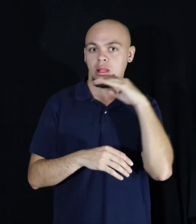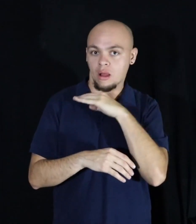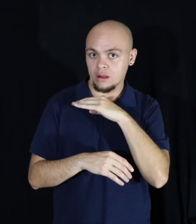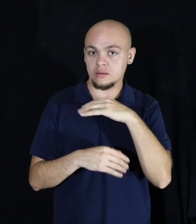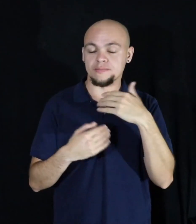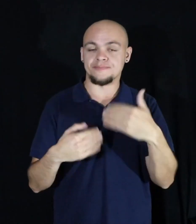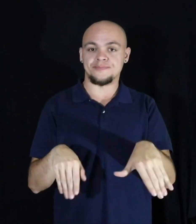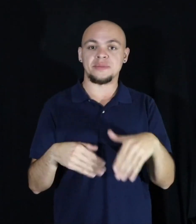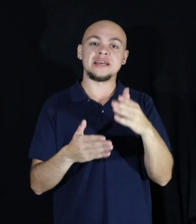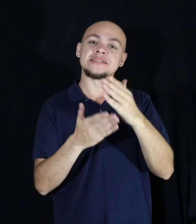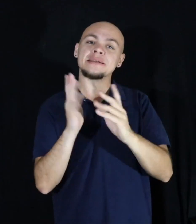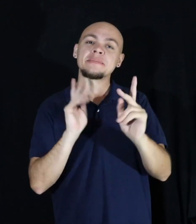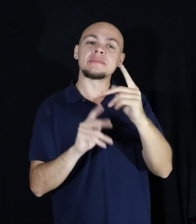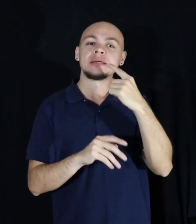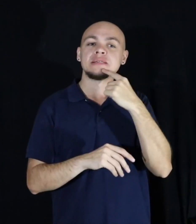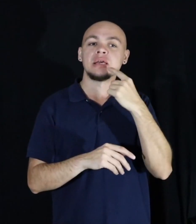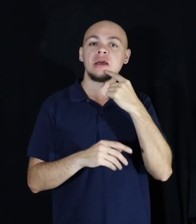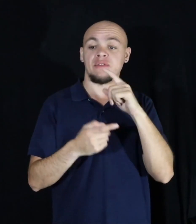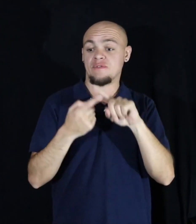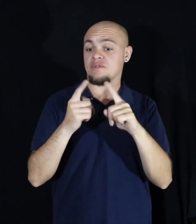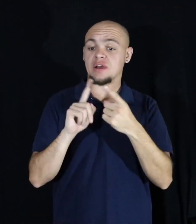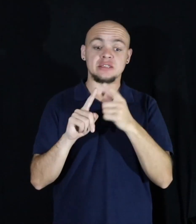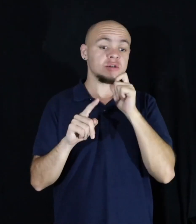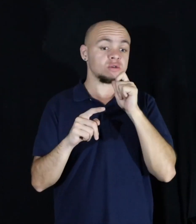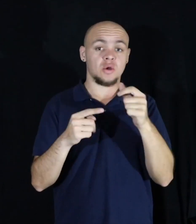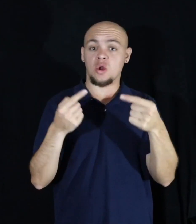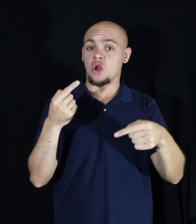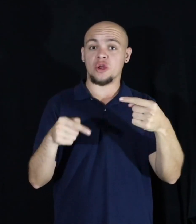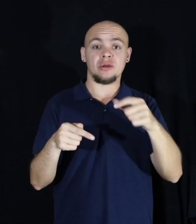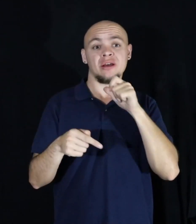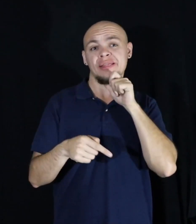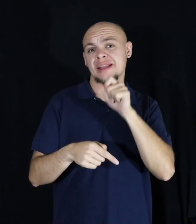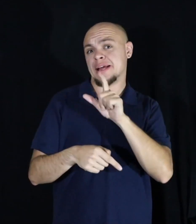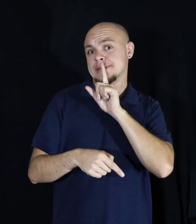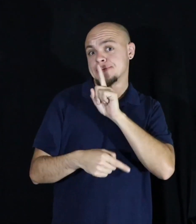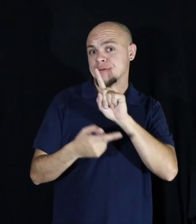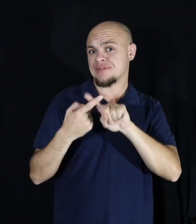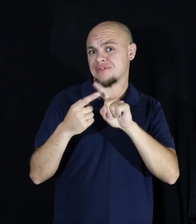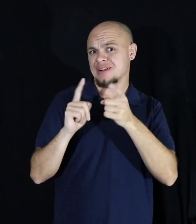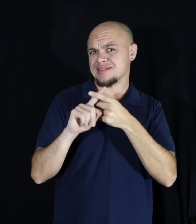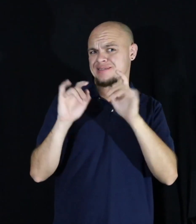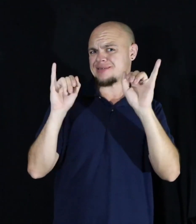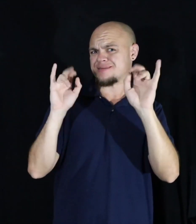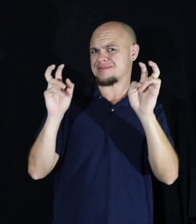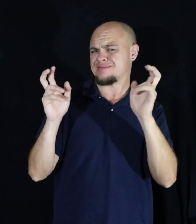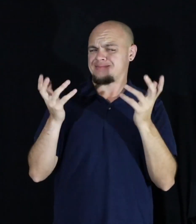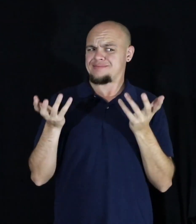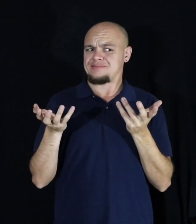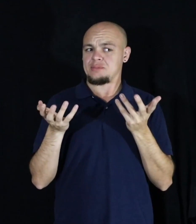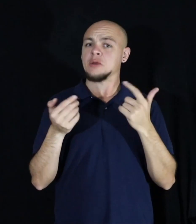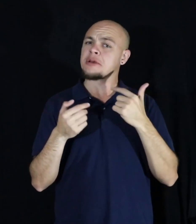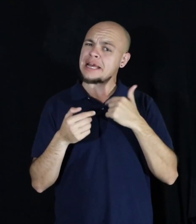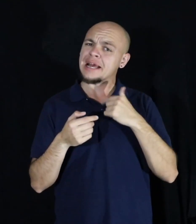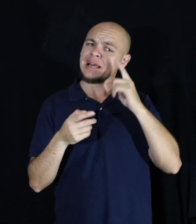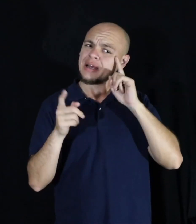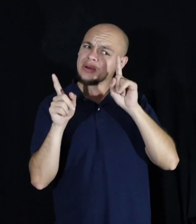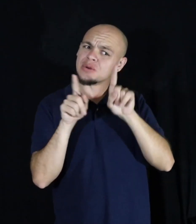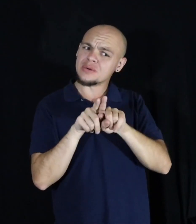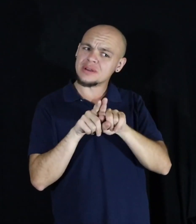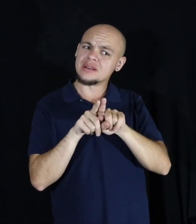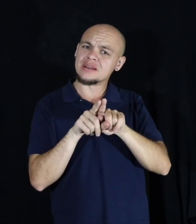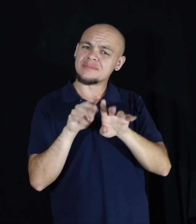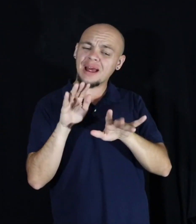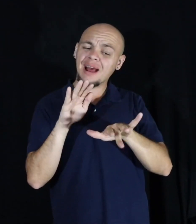Some people say that friends who don't argue are not true friends at all. In a way, I agree, but only up to a